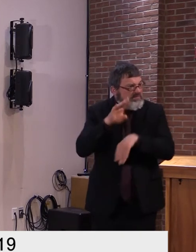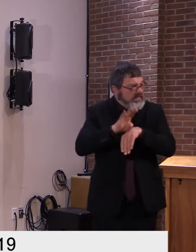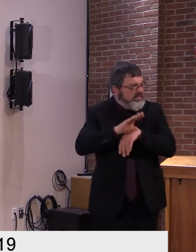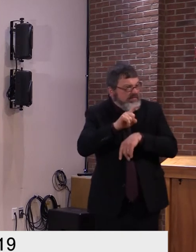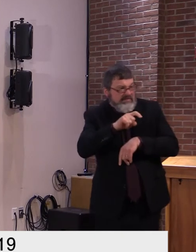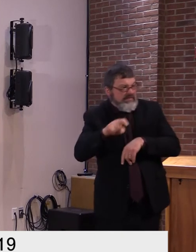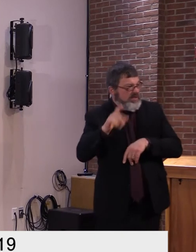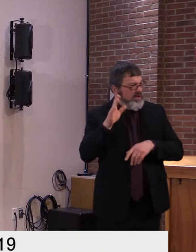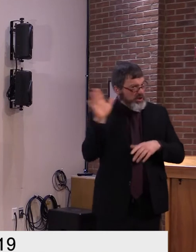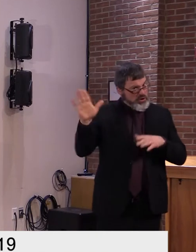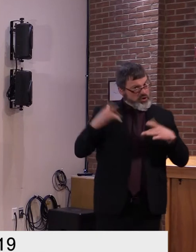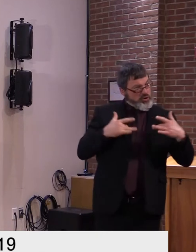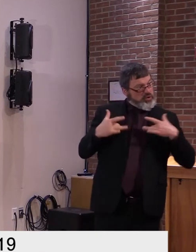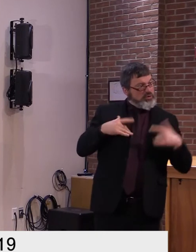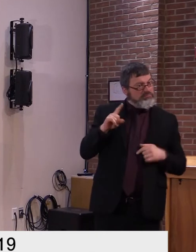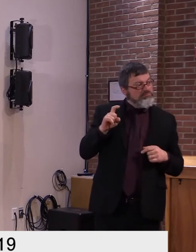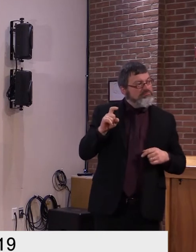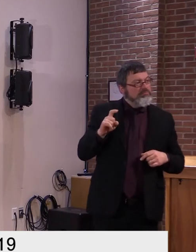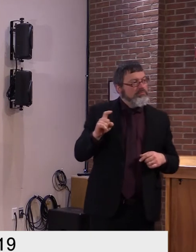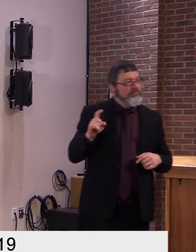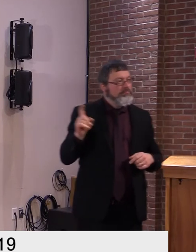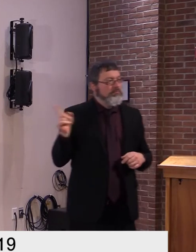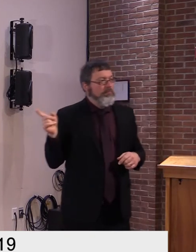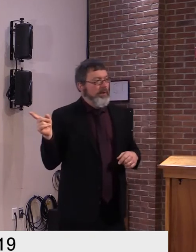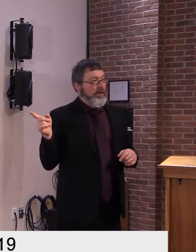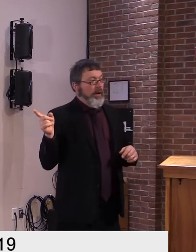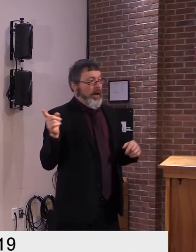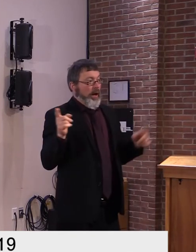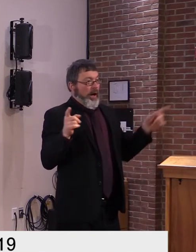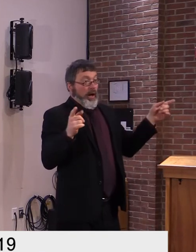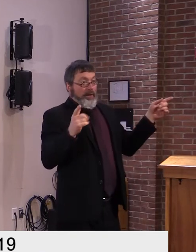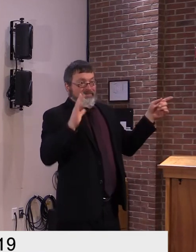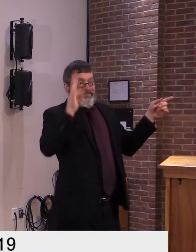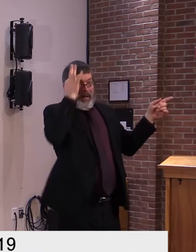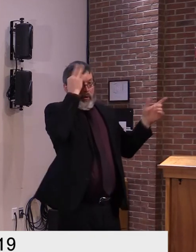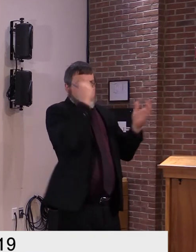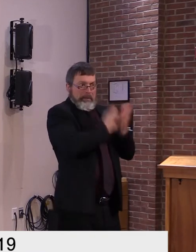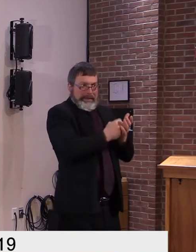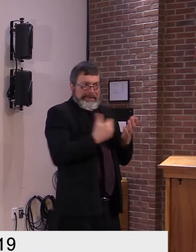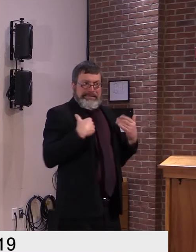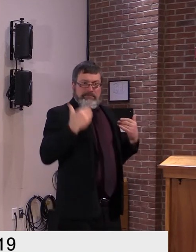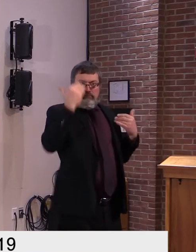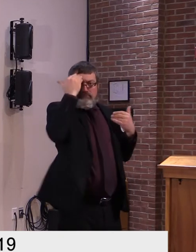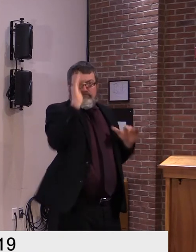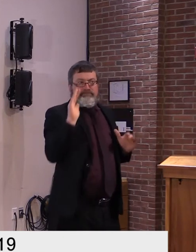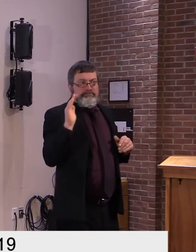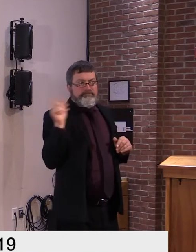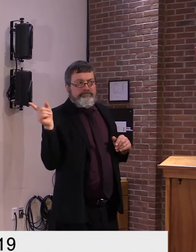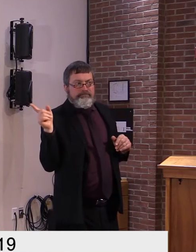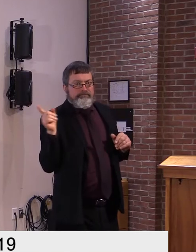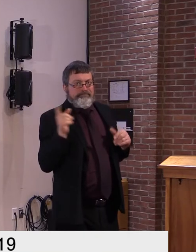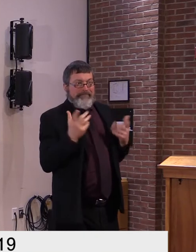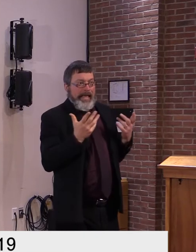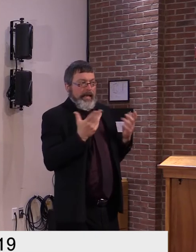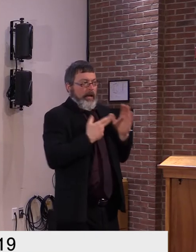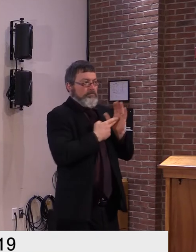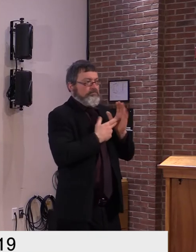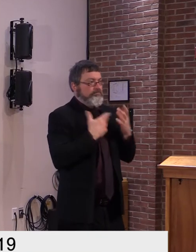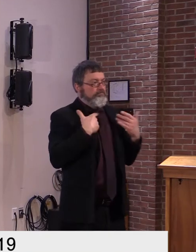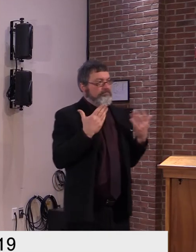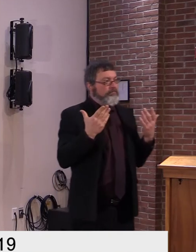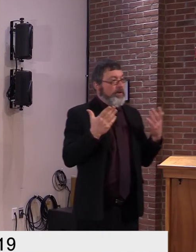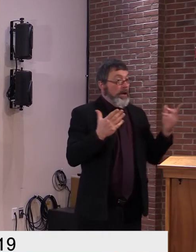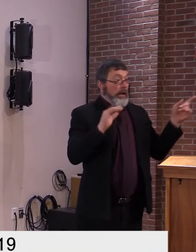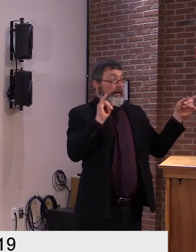coming out of Congress. You know, if there, in the event there was federal relief that would